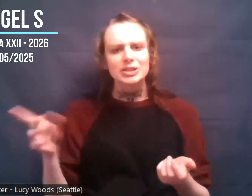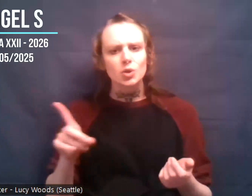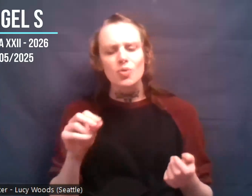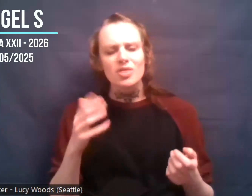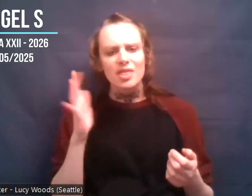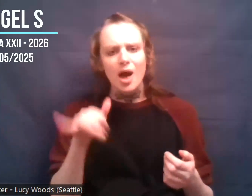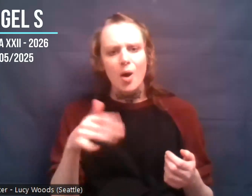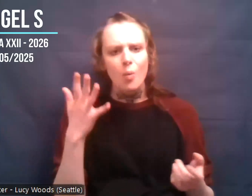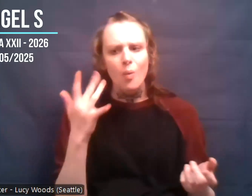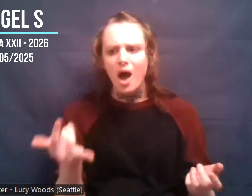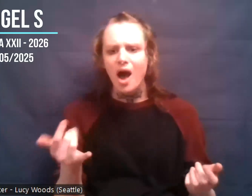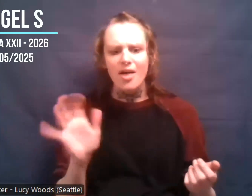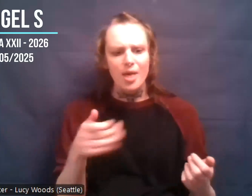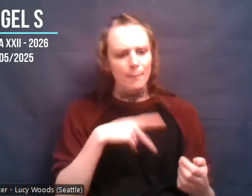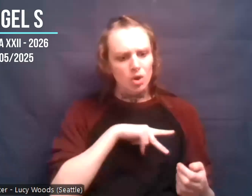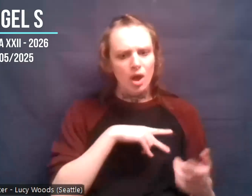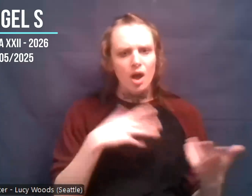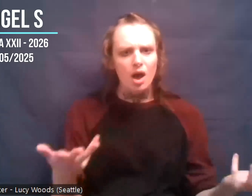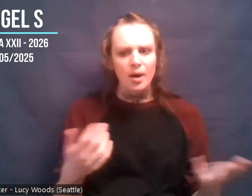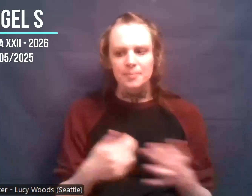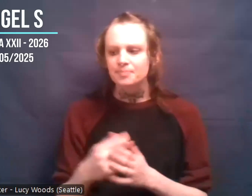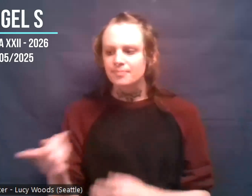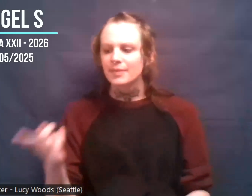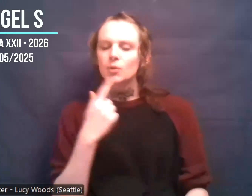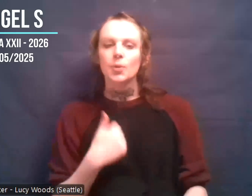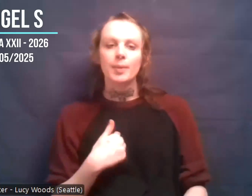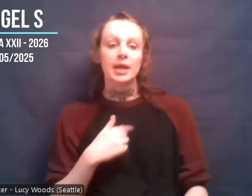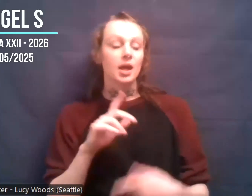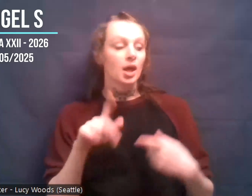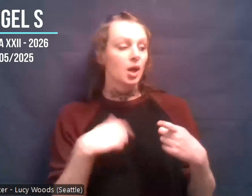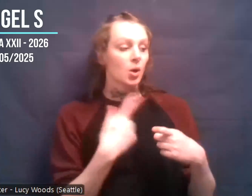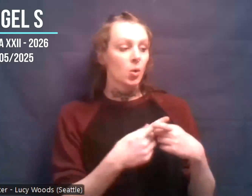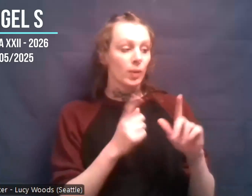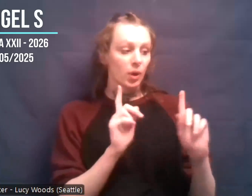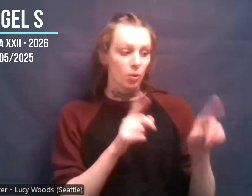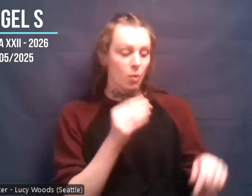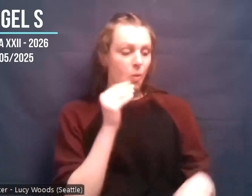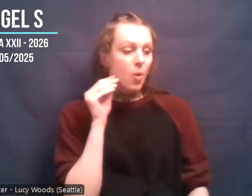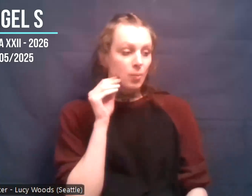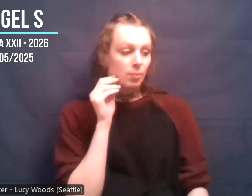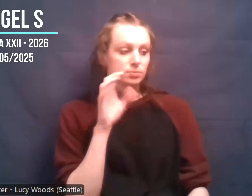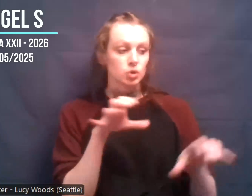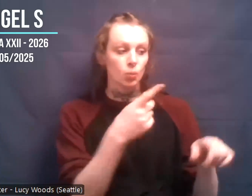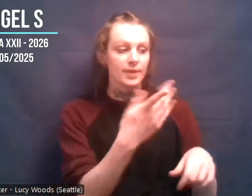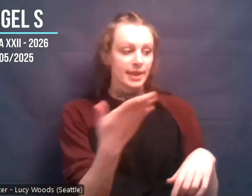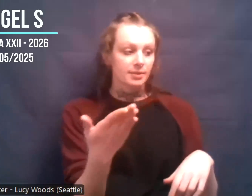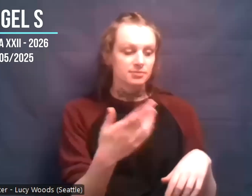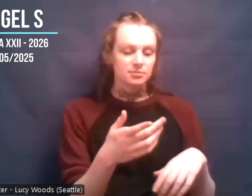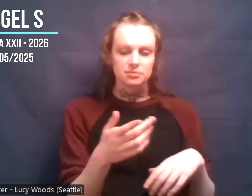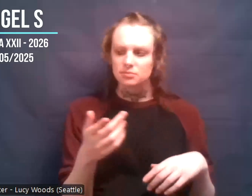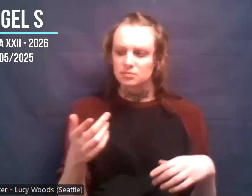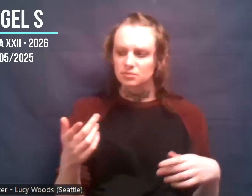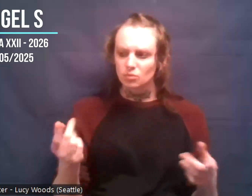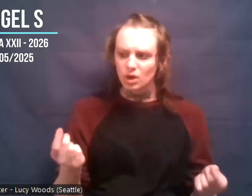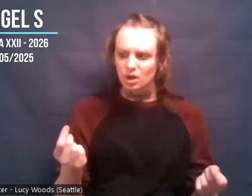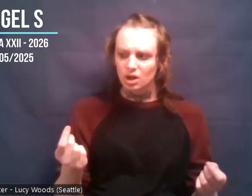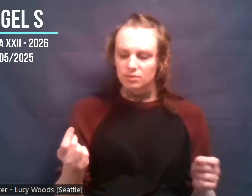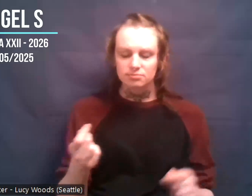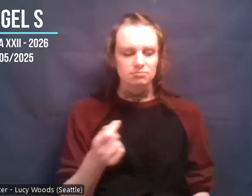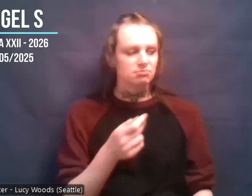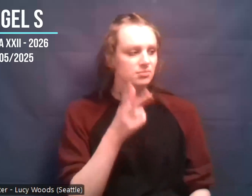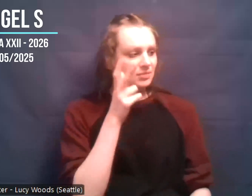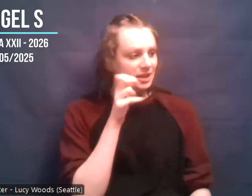home, I want you to do one thing." And I'm like, "What?" He's like, "Just listen to her." And that angered me more because I was expecting some